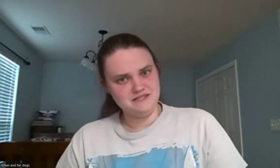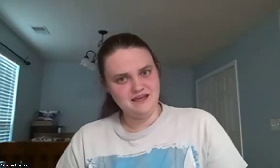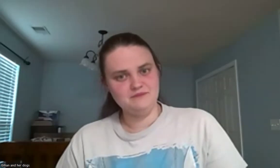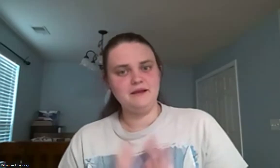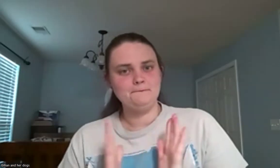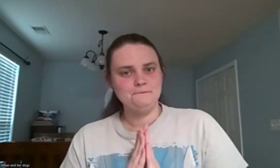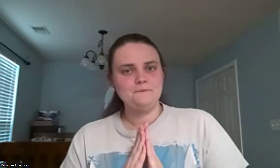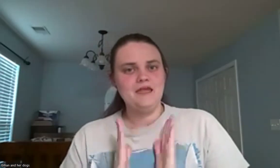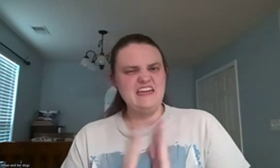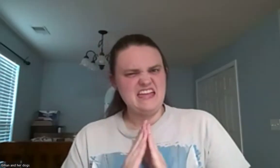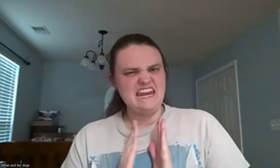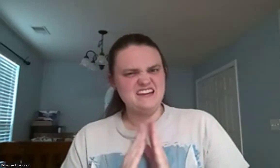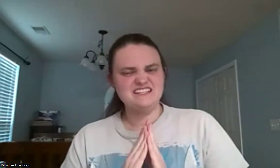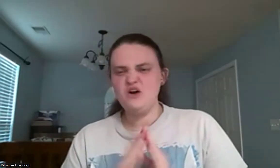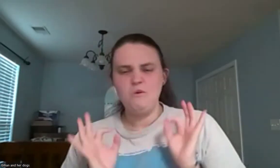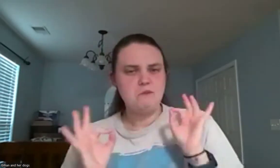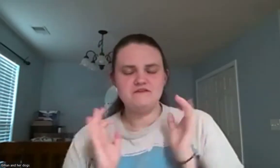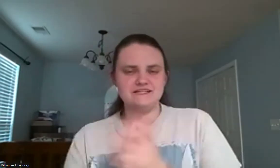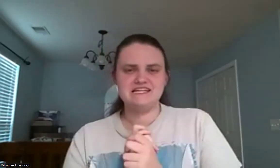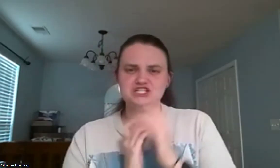And I'm like, in ASL, perfect sense. You would have